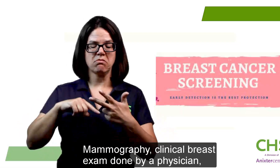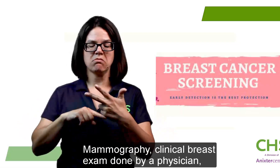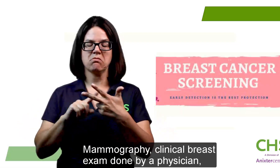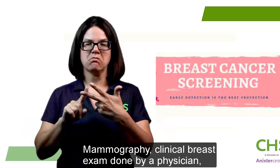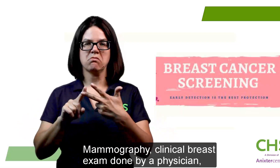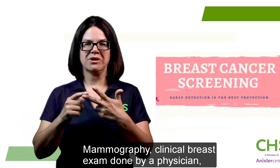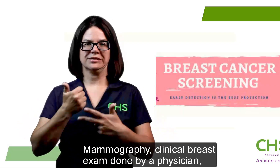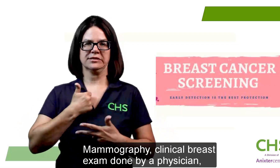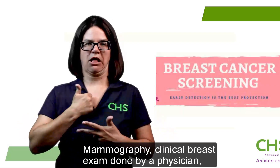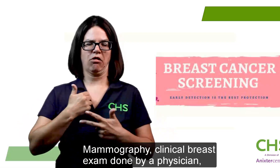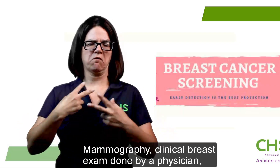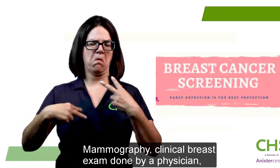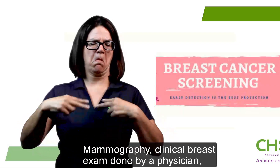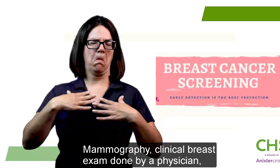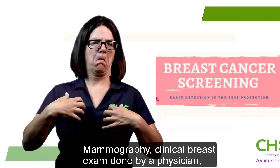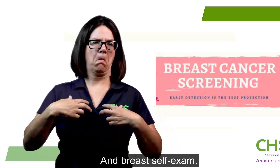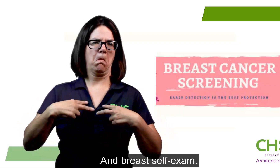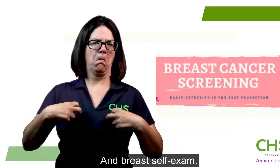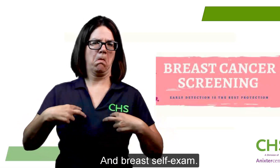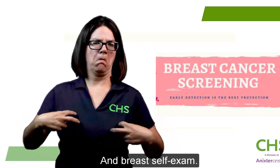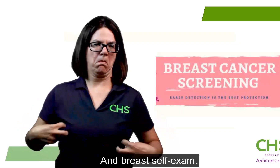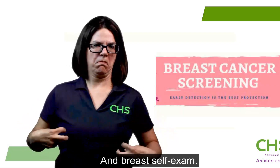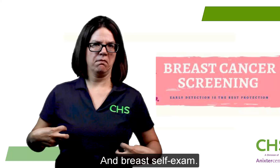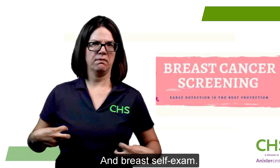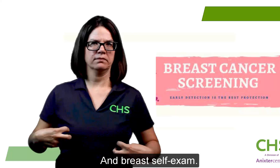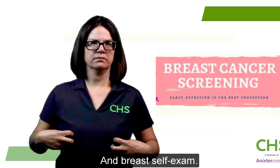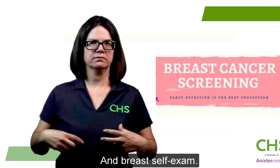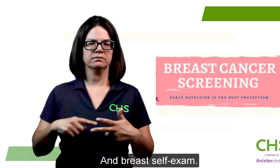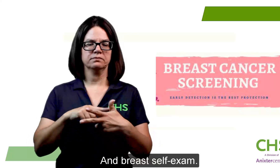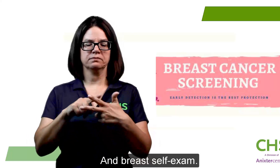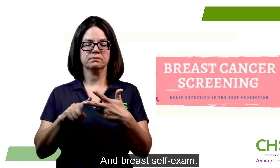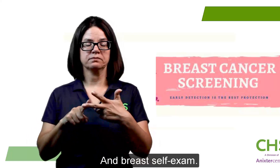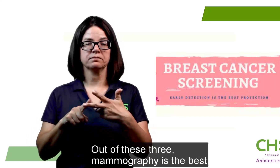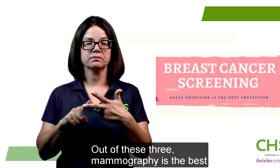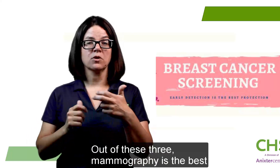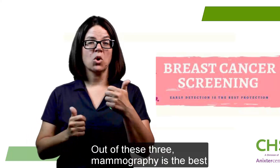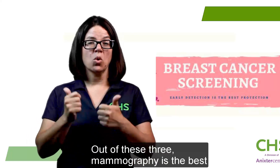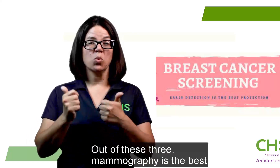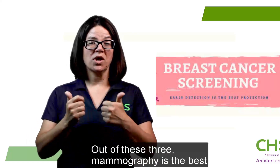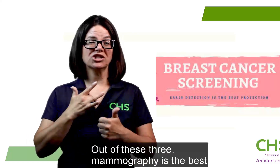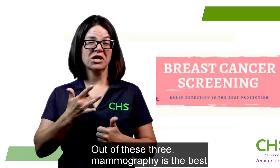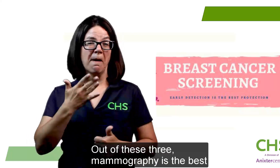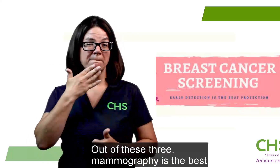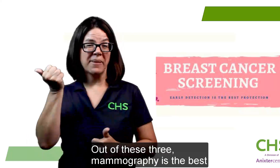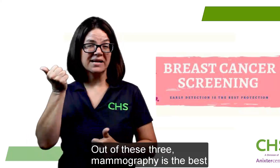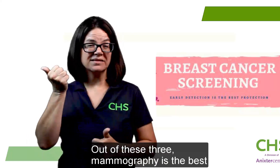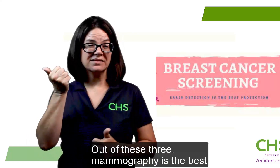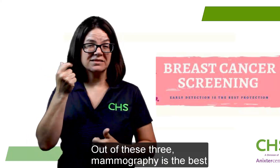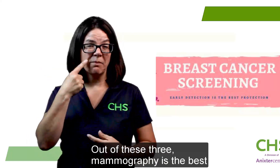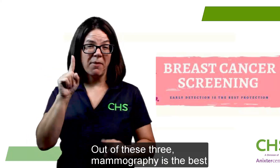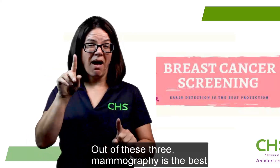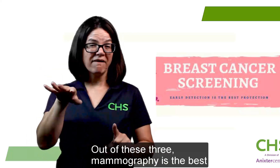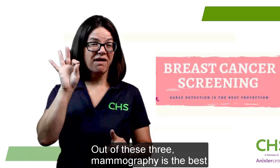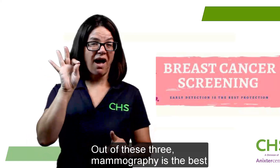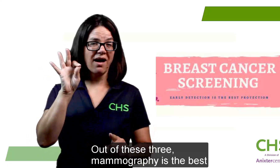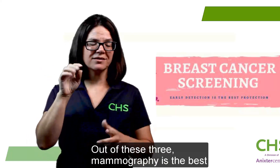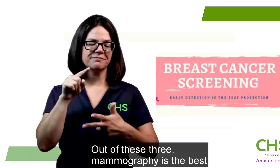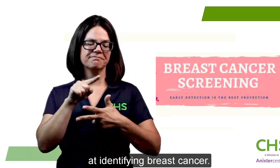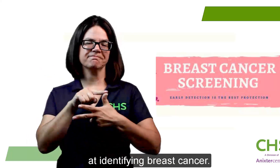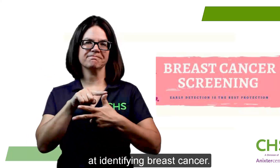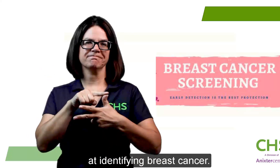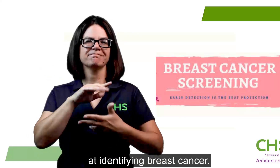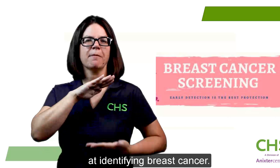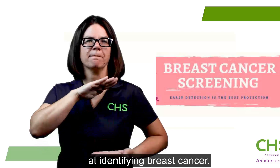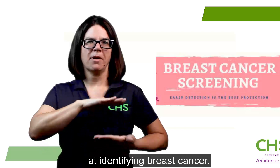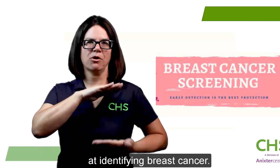breast exam done by a physician, and breast self-exam. Out of these 3, mammography is the